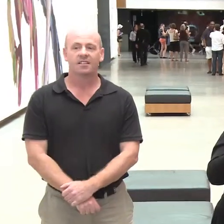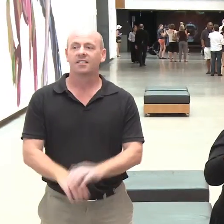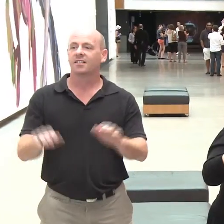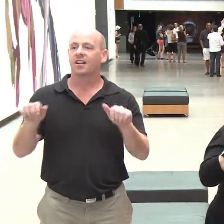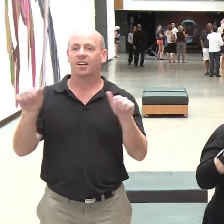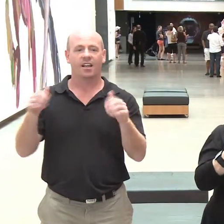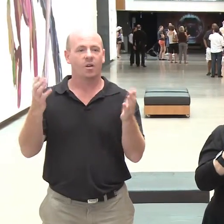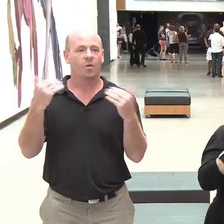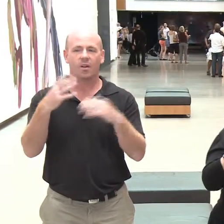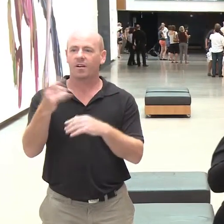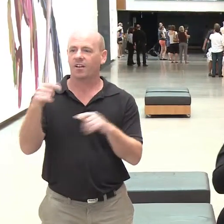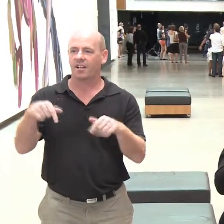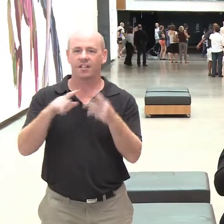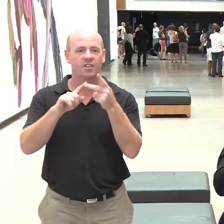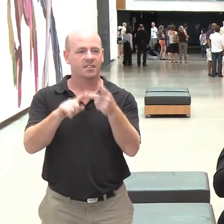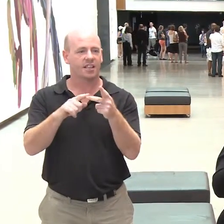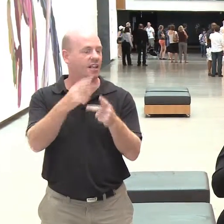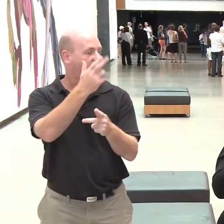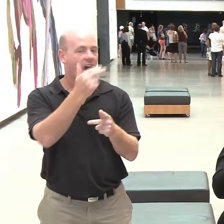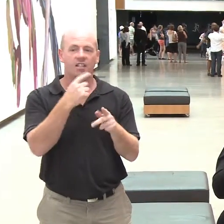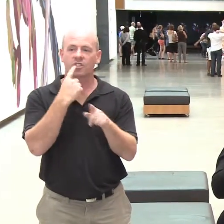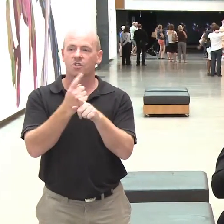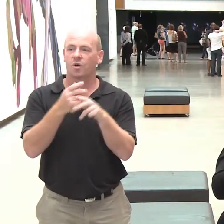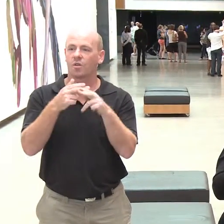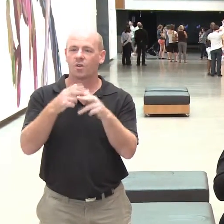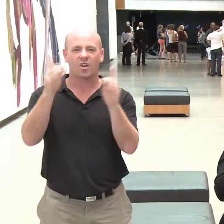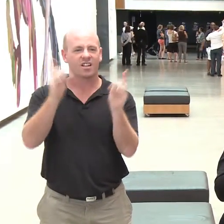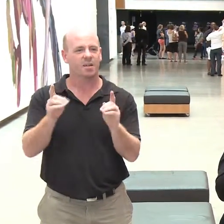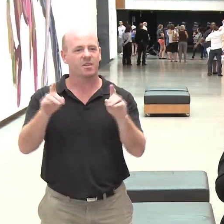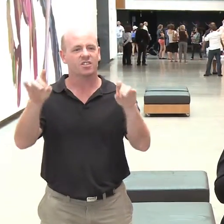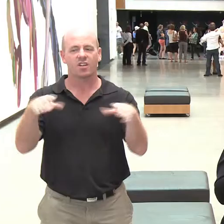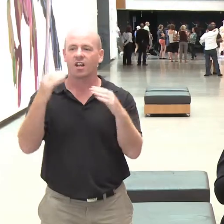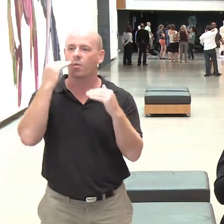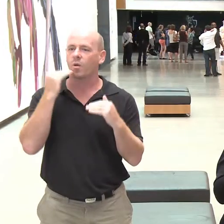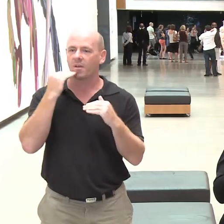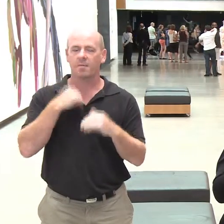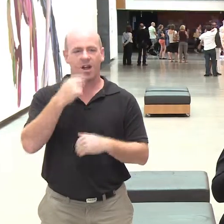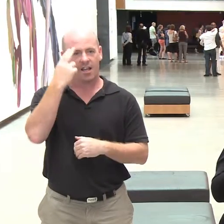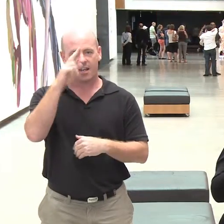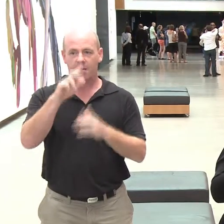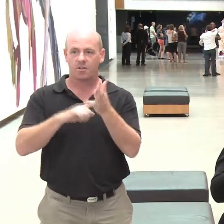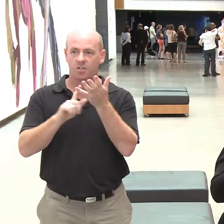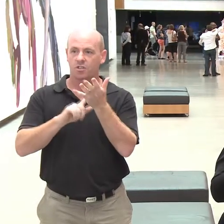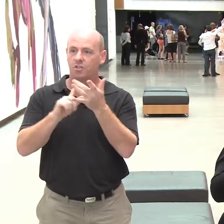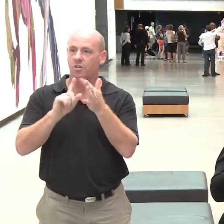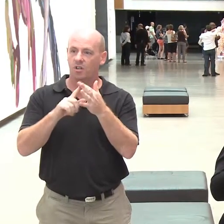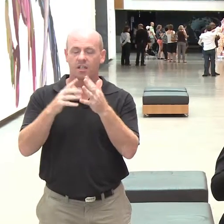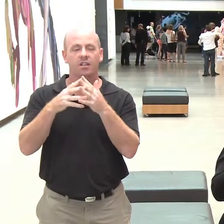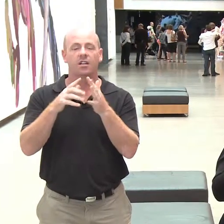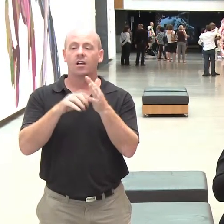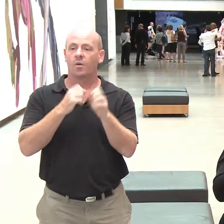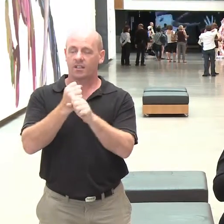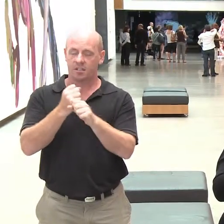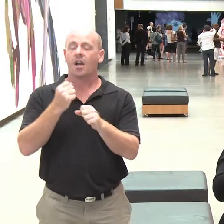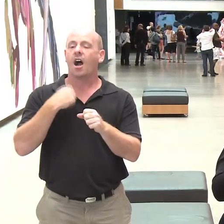Welcome everybody to the second artist's talk for contemporary Australia women. I'm Julie Ewington, I'm the head of Australian art at